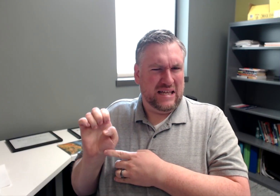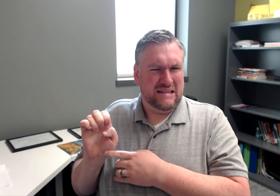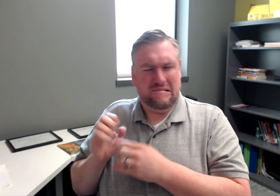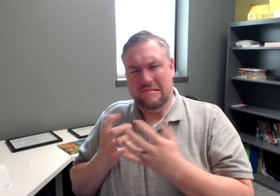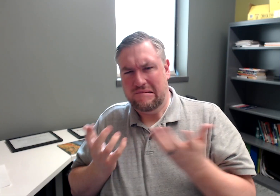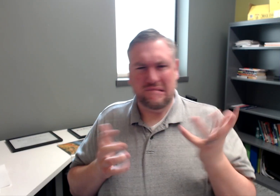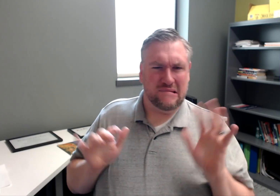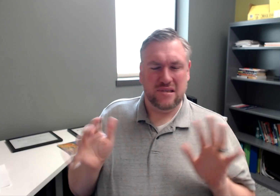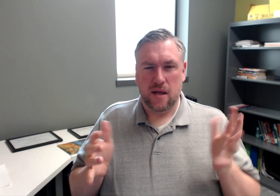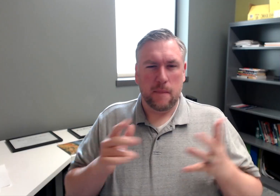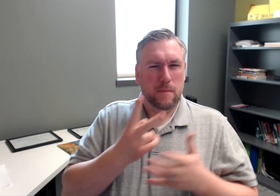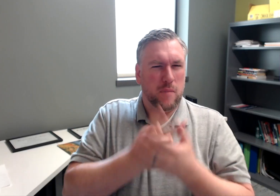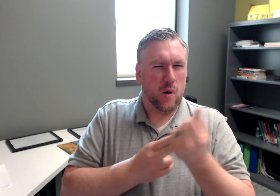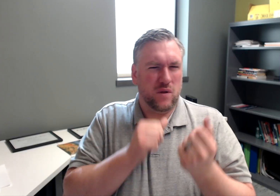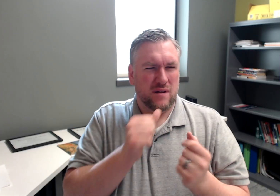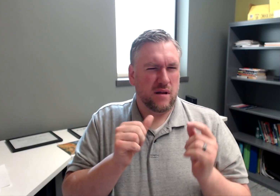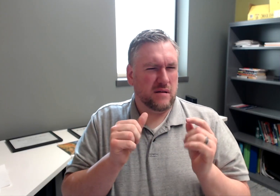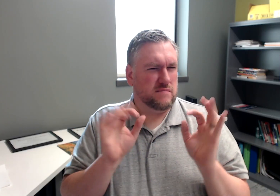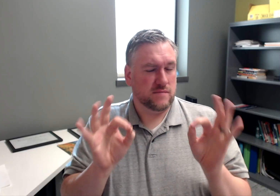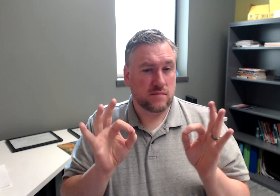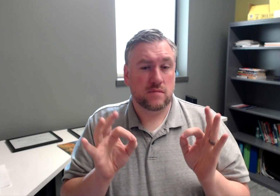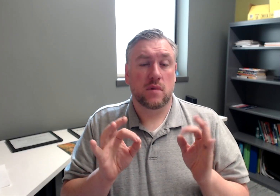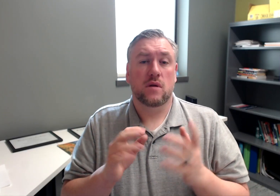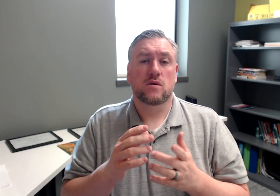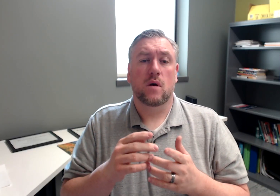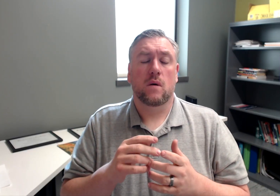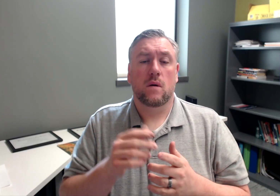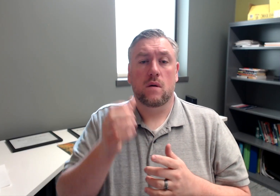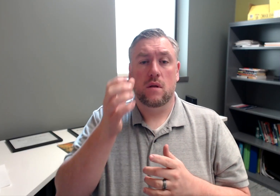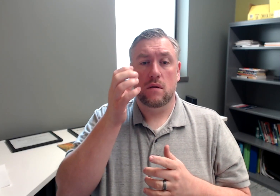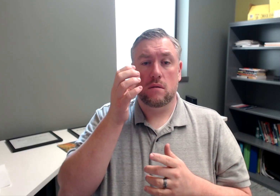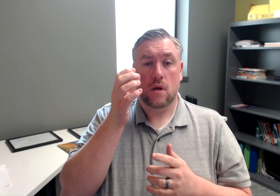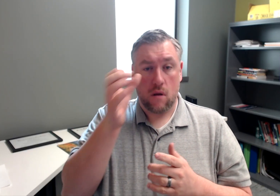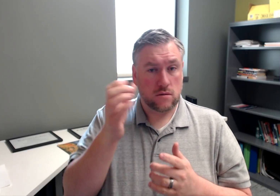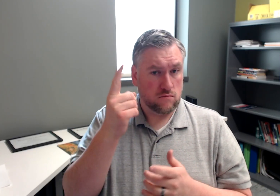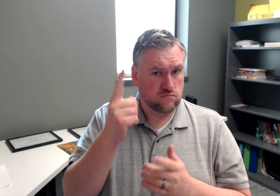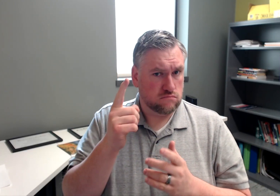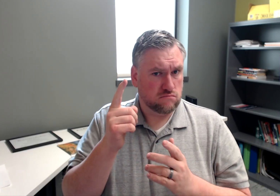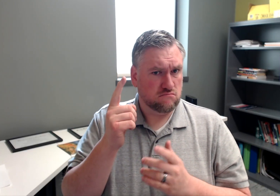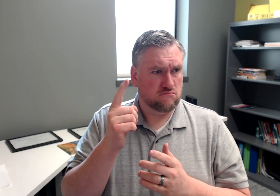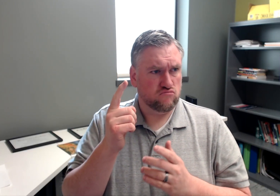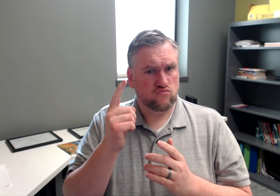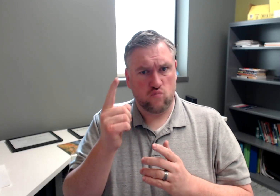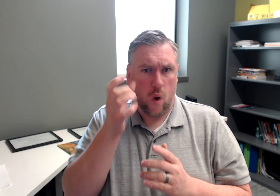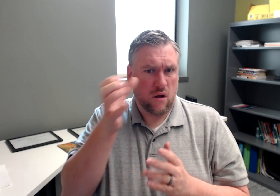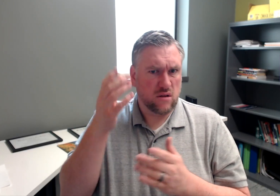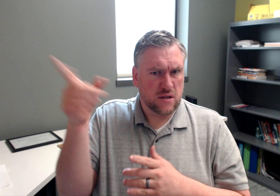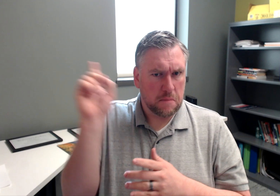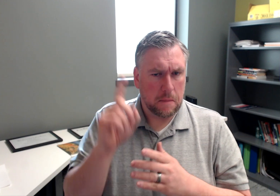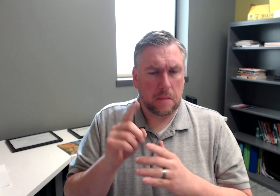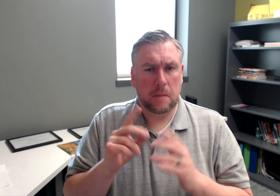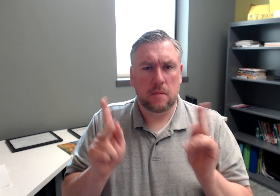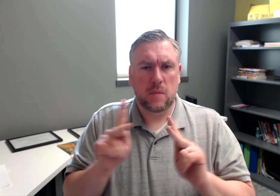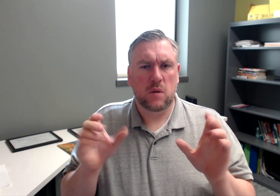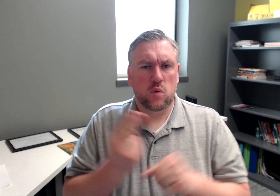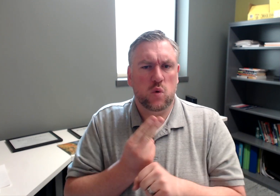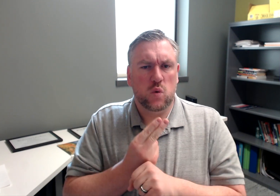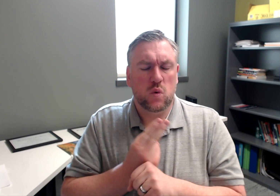remediate a whole year even of content. Both approaches aren't perfect. So the concept that is being used